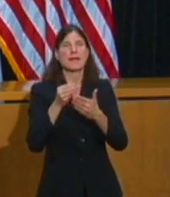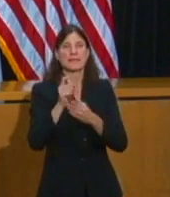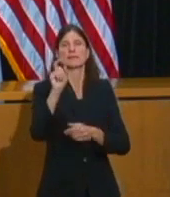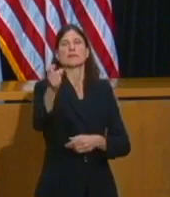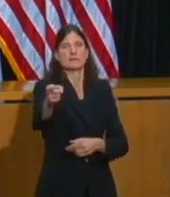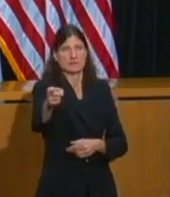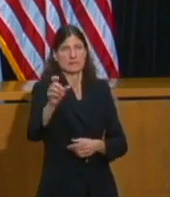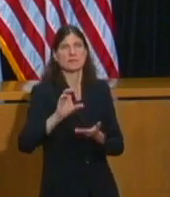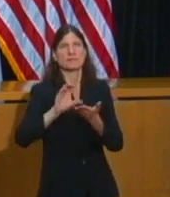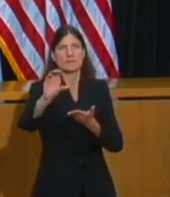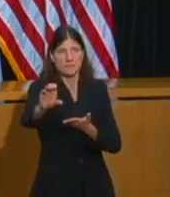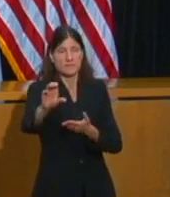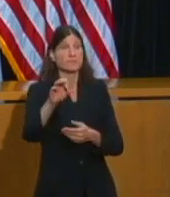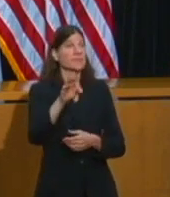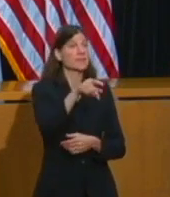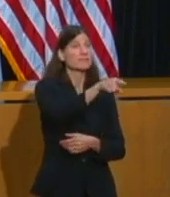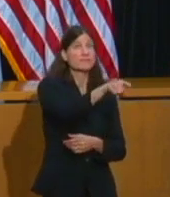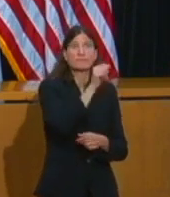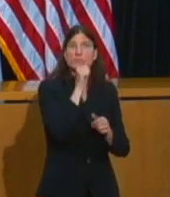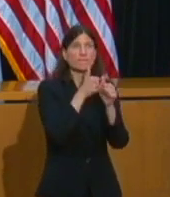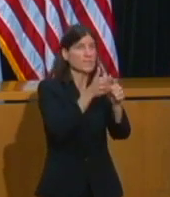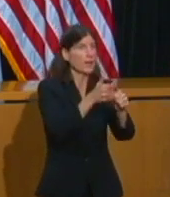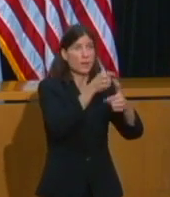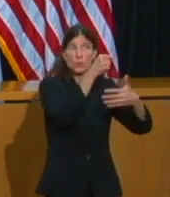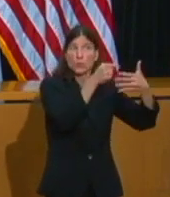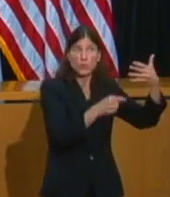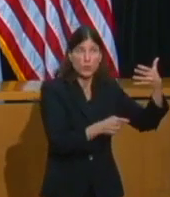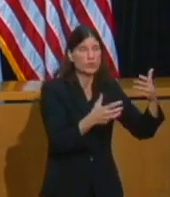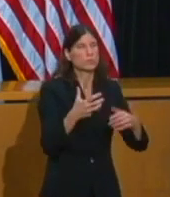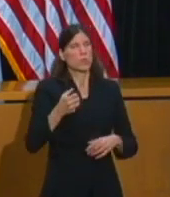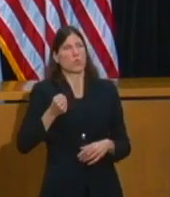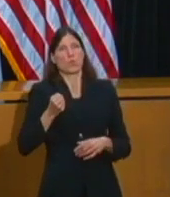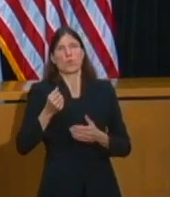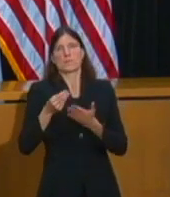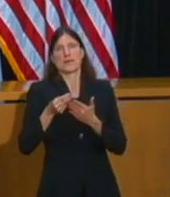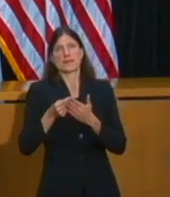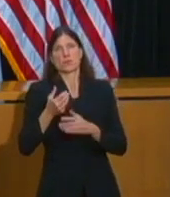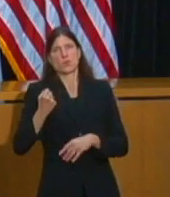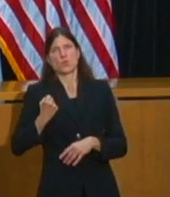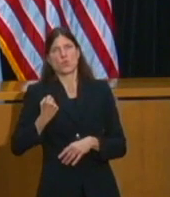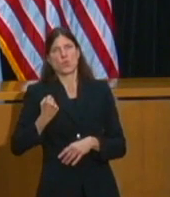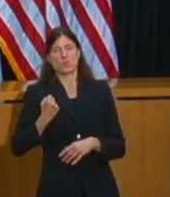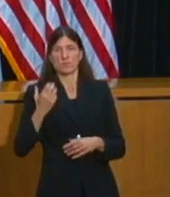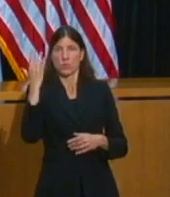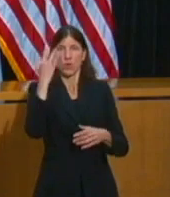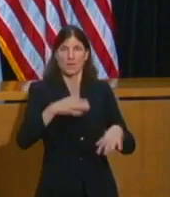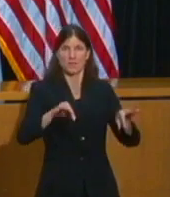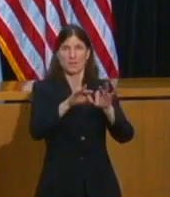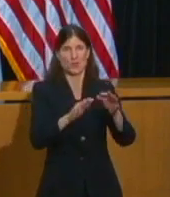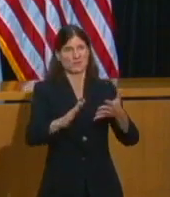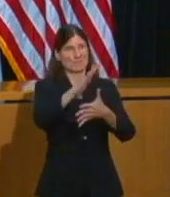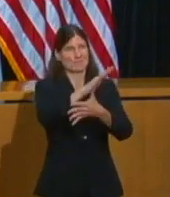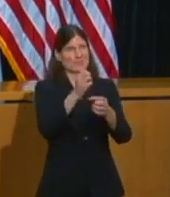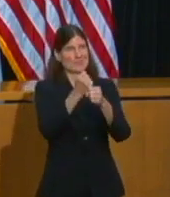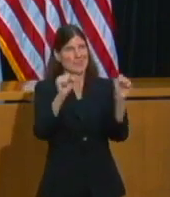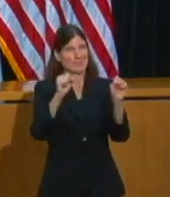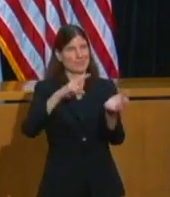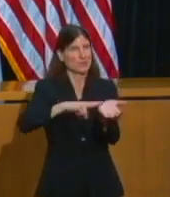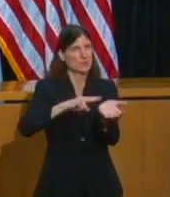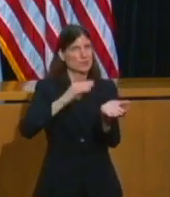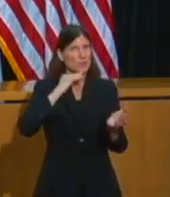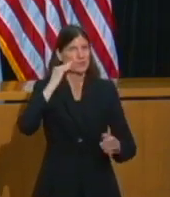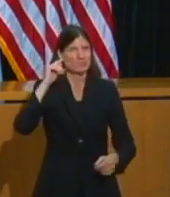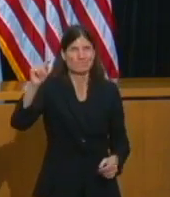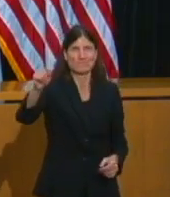yellow, red. I usually do red, yellow, green, green, yellow, red. And in the areas that was clear, or